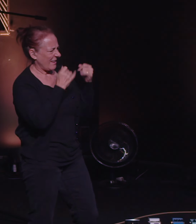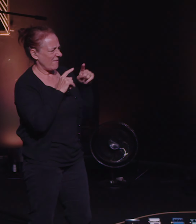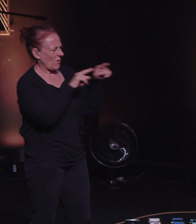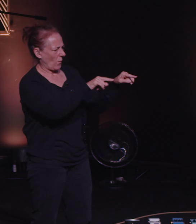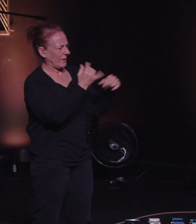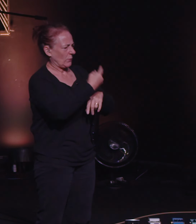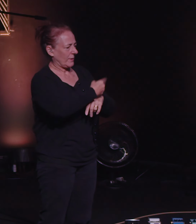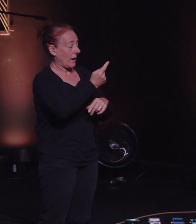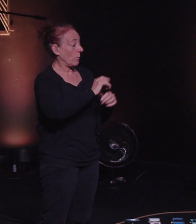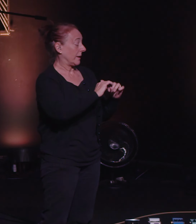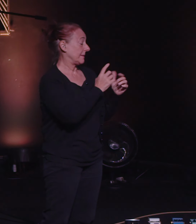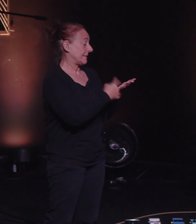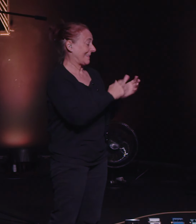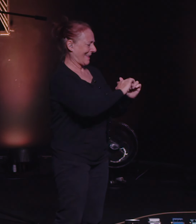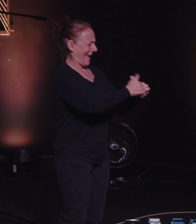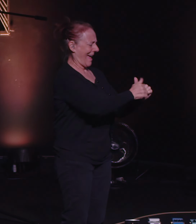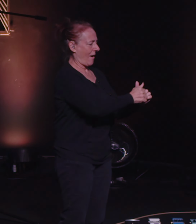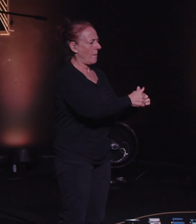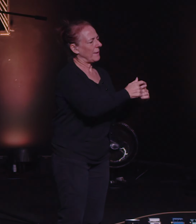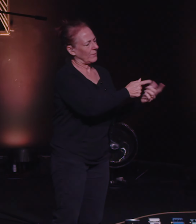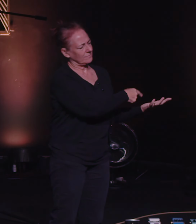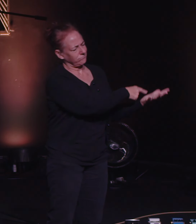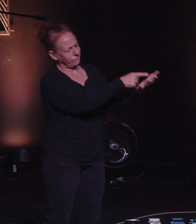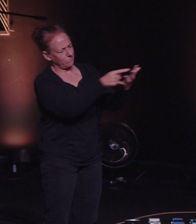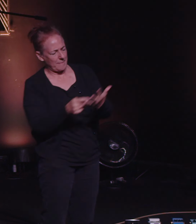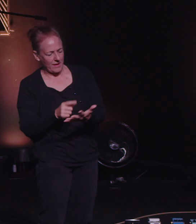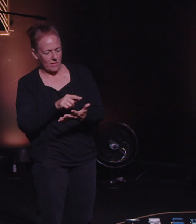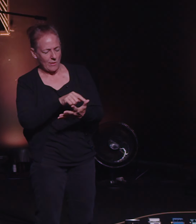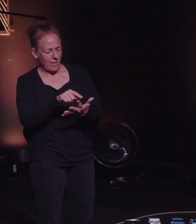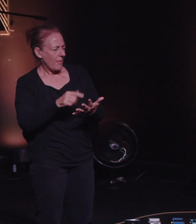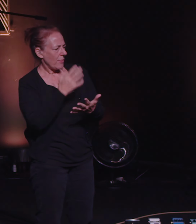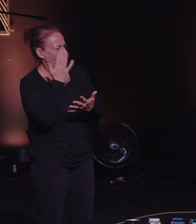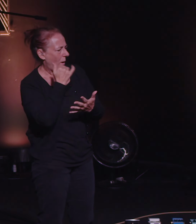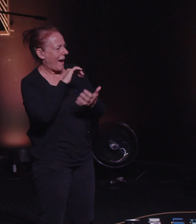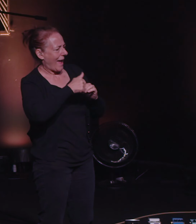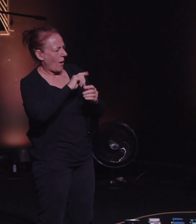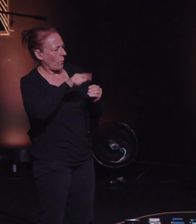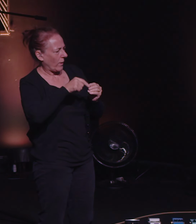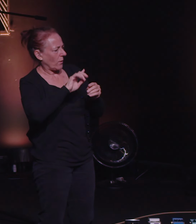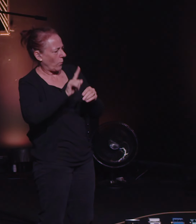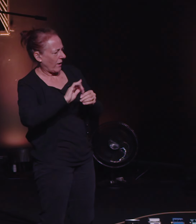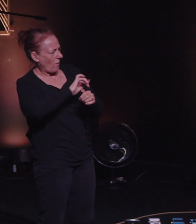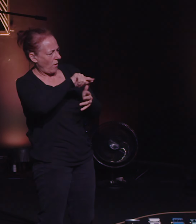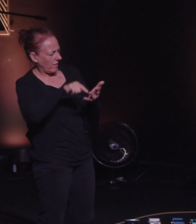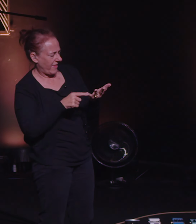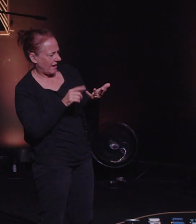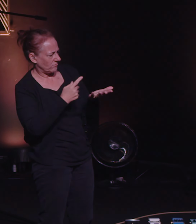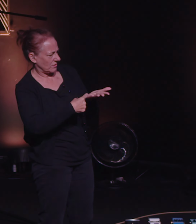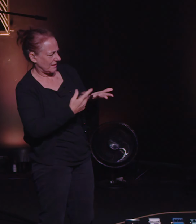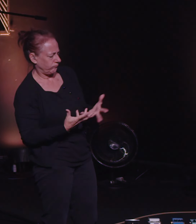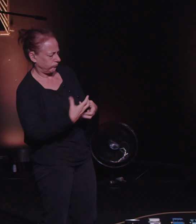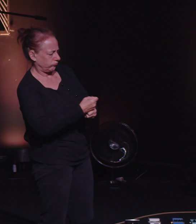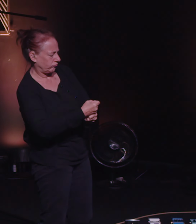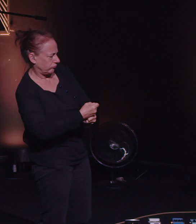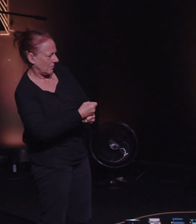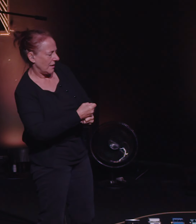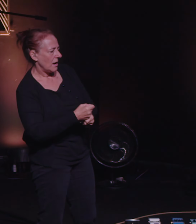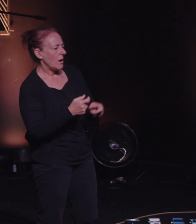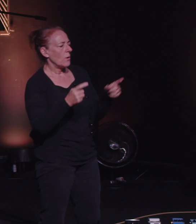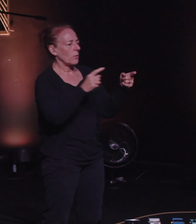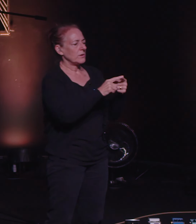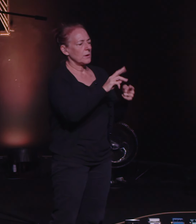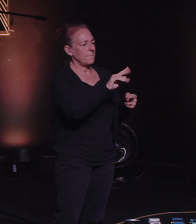we're going to discuss the how. But I want to go back over the why, how, when, where, all of that stuff. And so we're going to go to